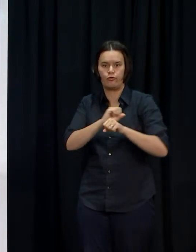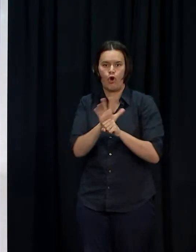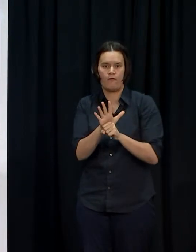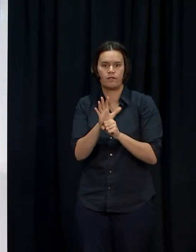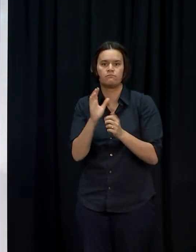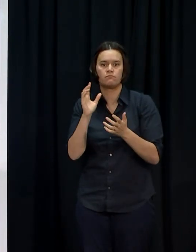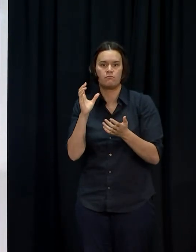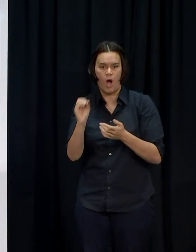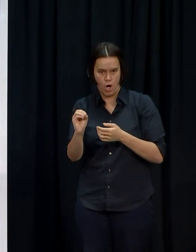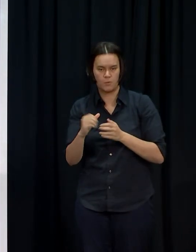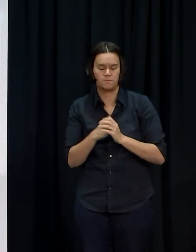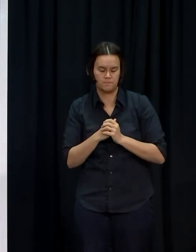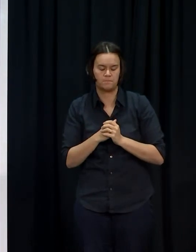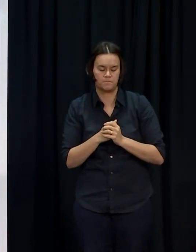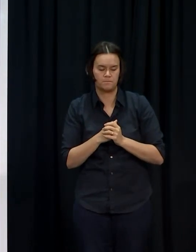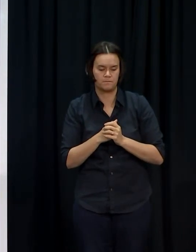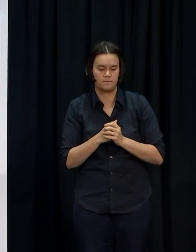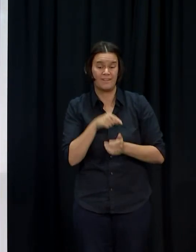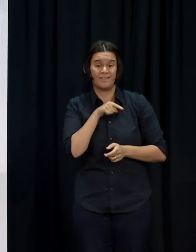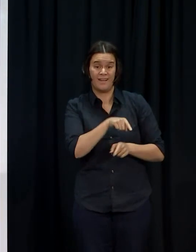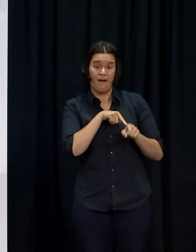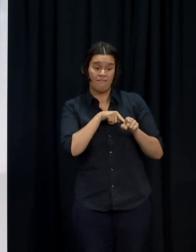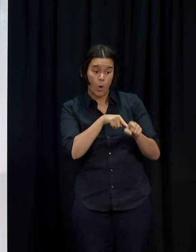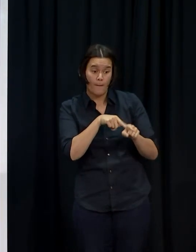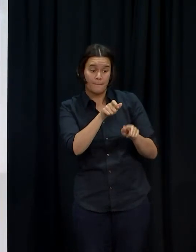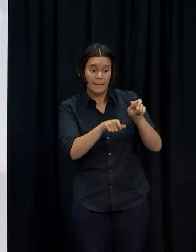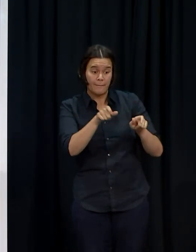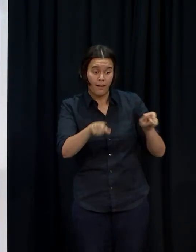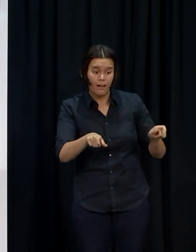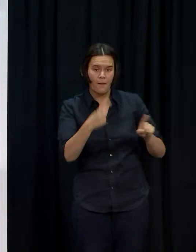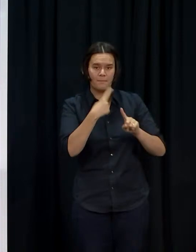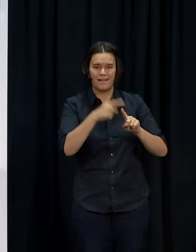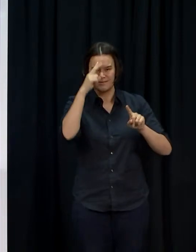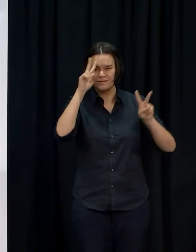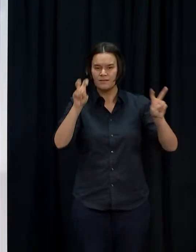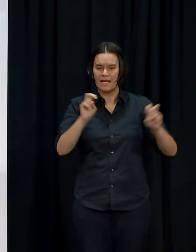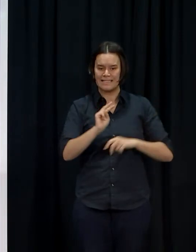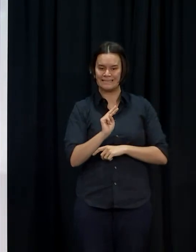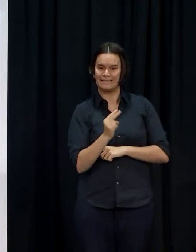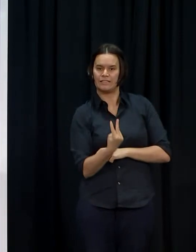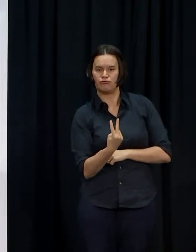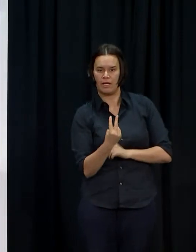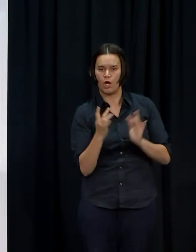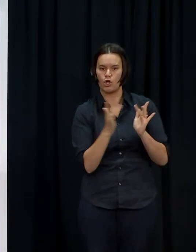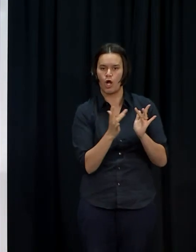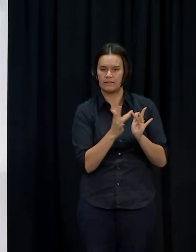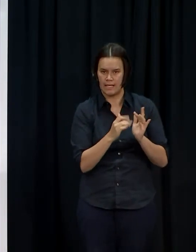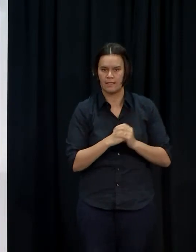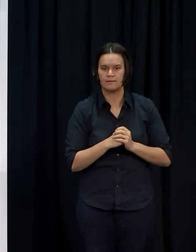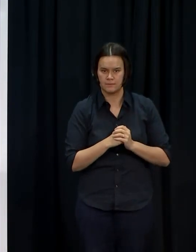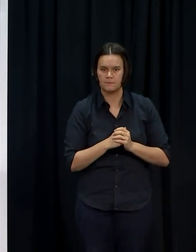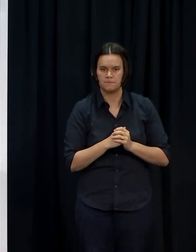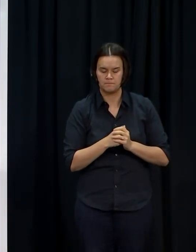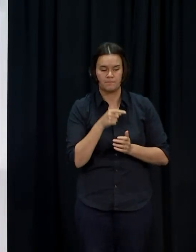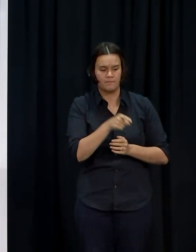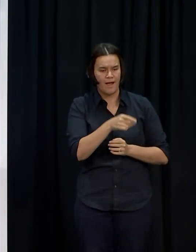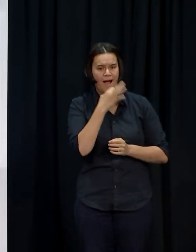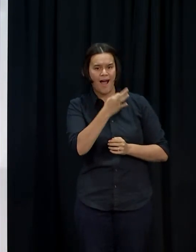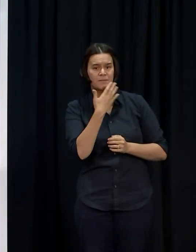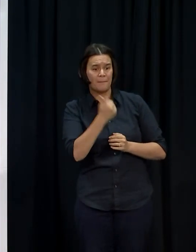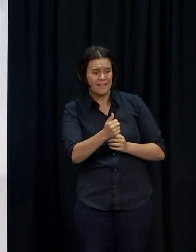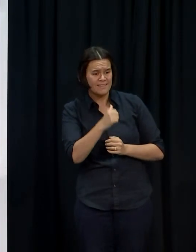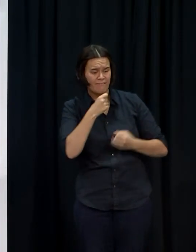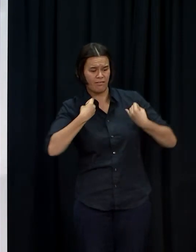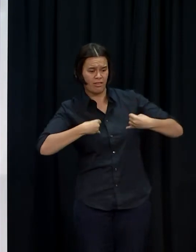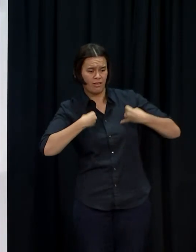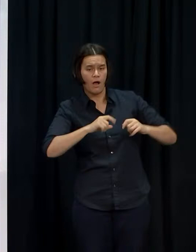contacts. We are still asking that everyone who is symptomatic be tested at a community testing station or primary health provider. If